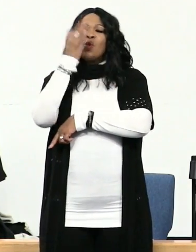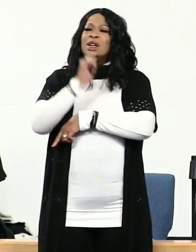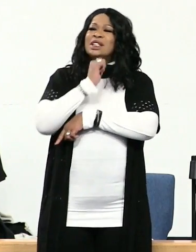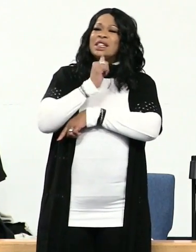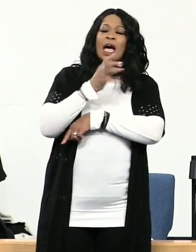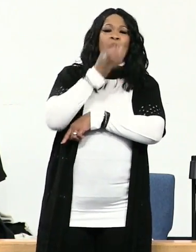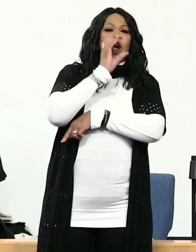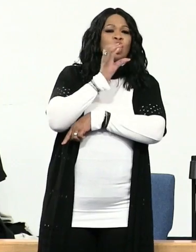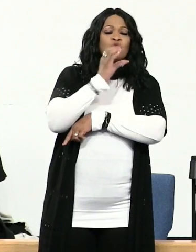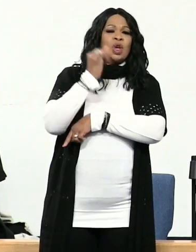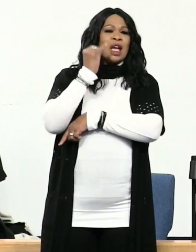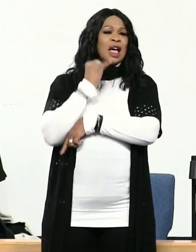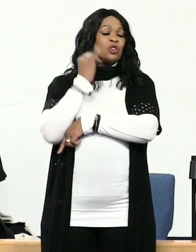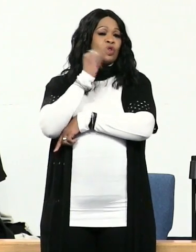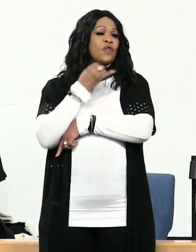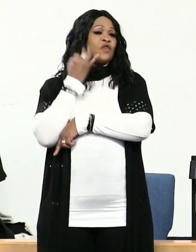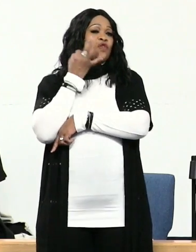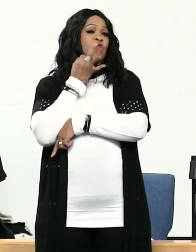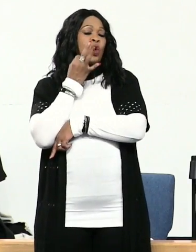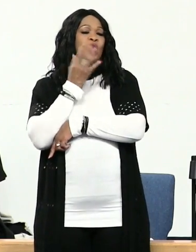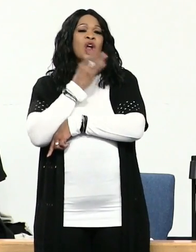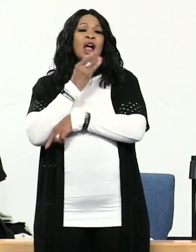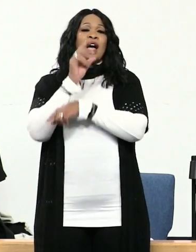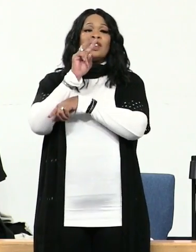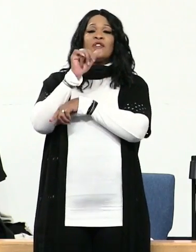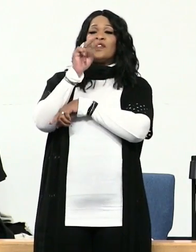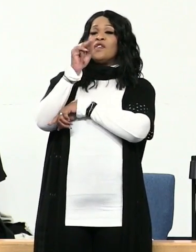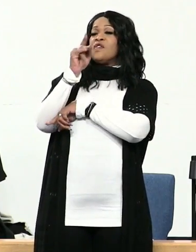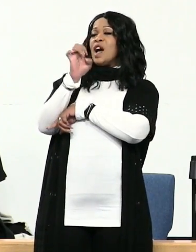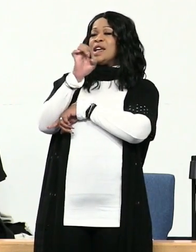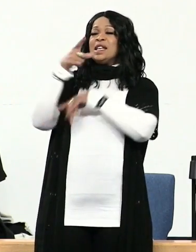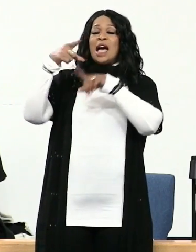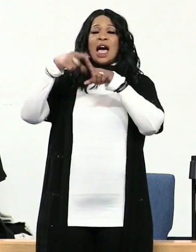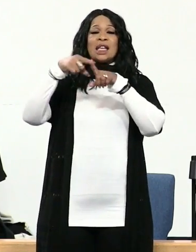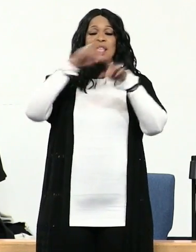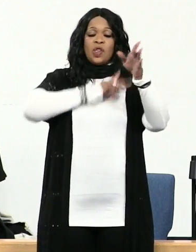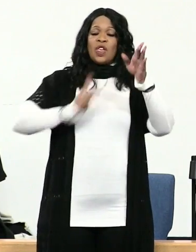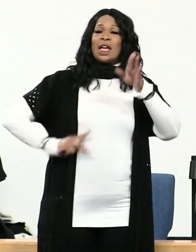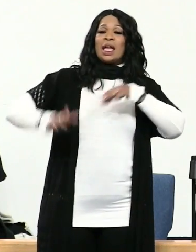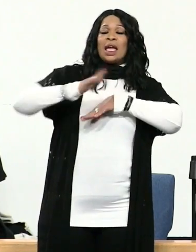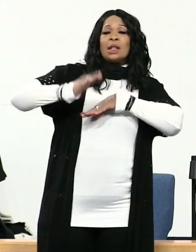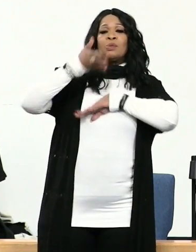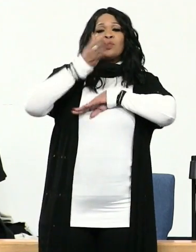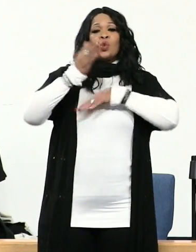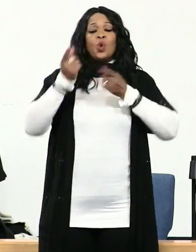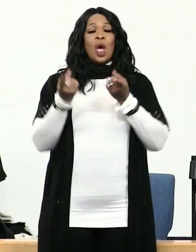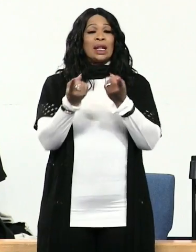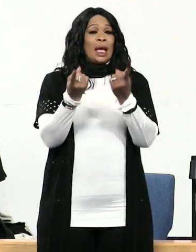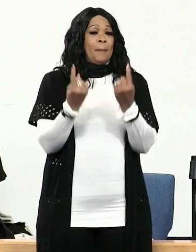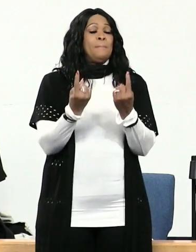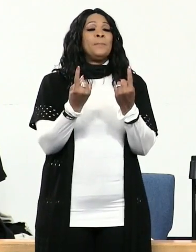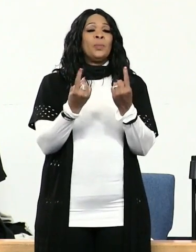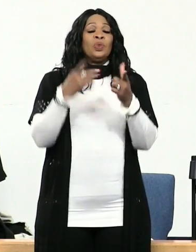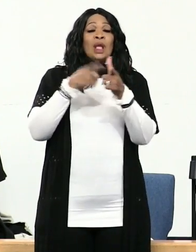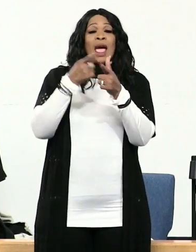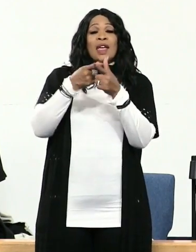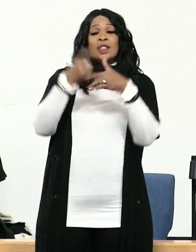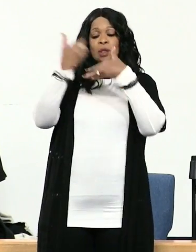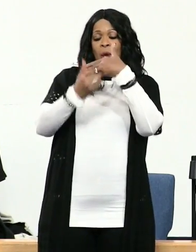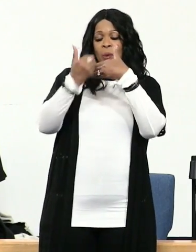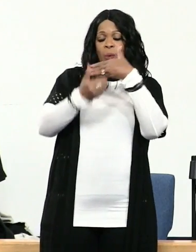the fruit of the vine until the kingdom of God comes. And he took